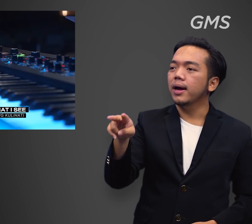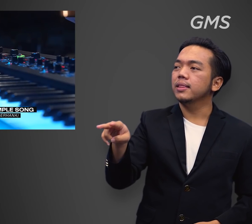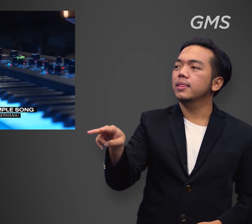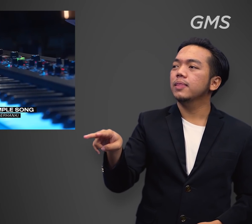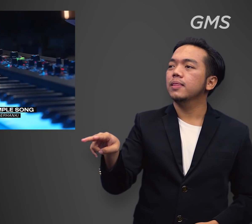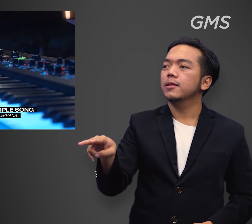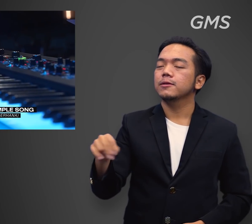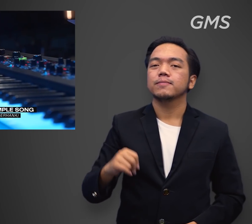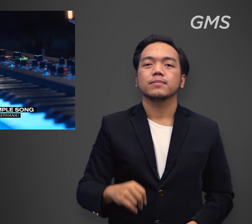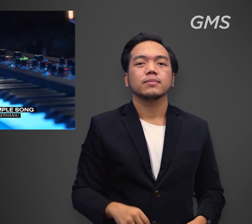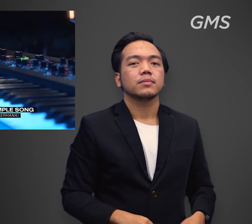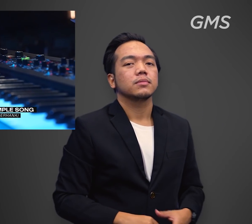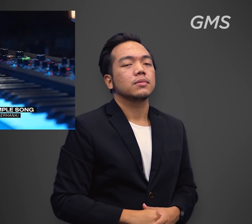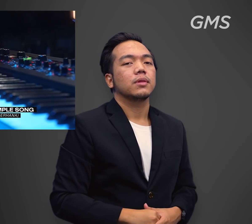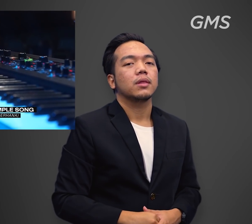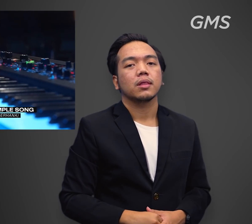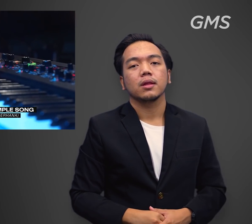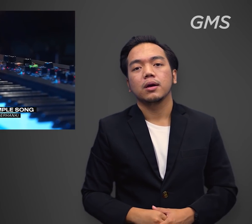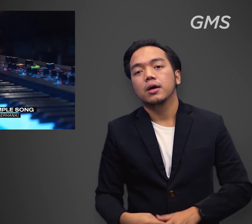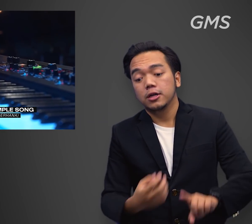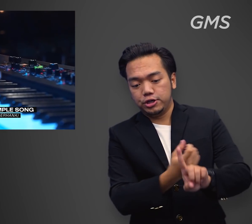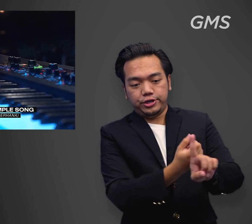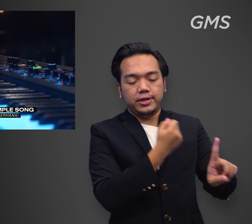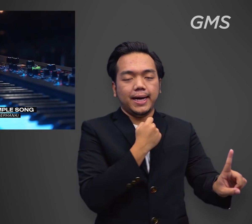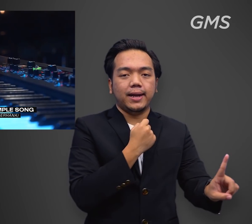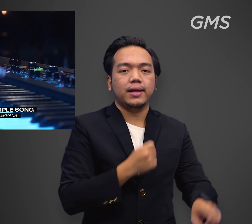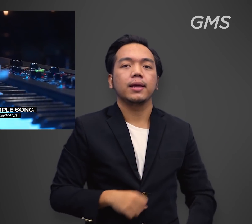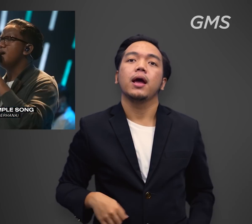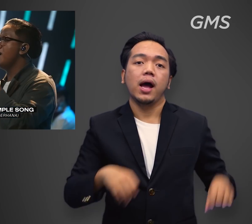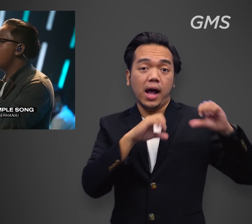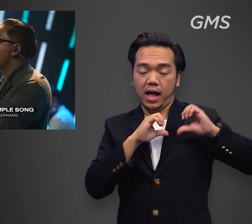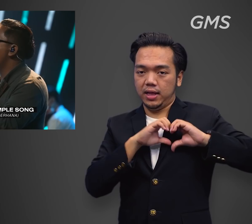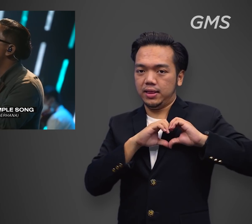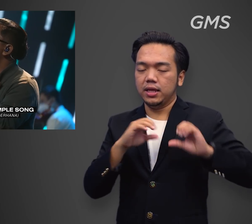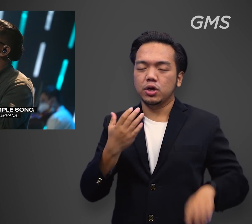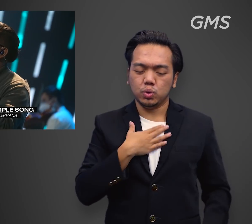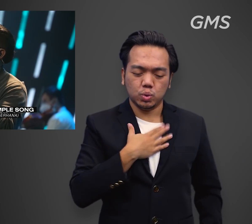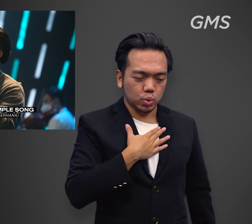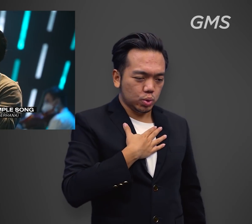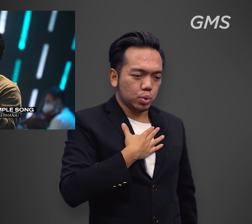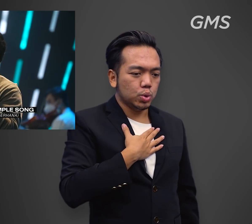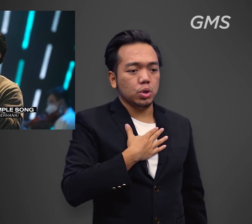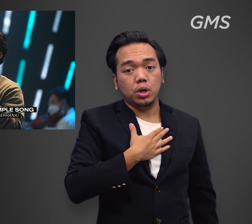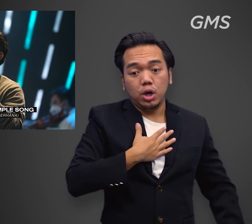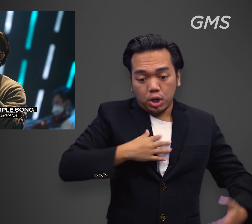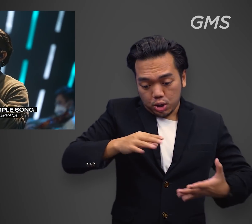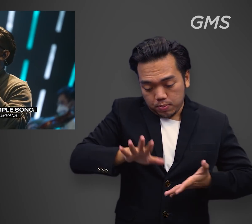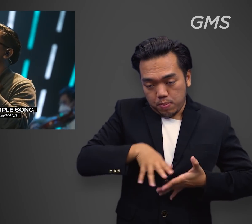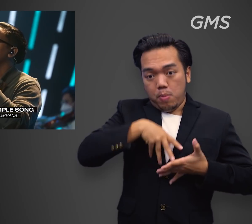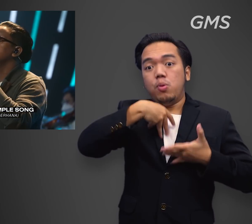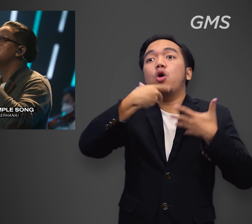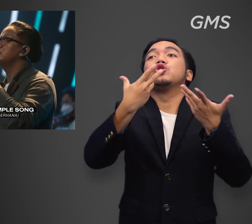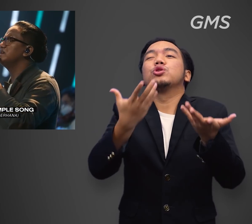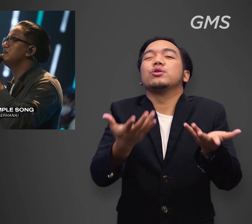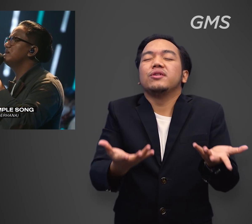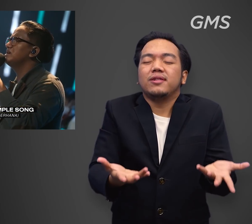see from our heart, Lord. From my heart comes